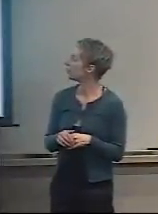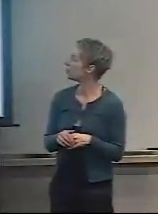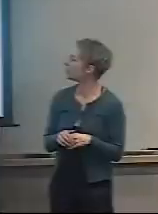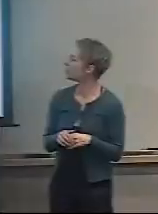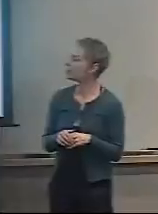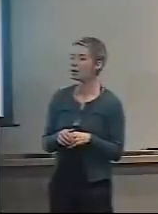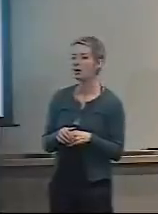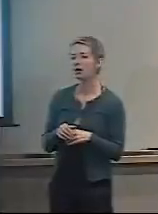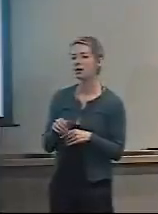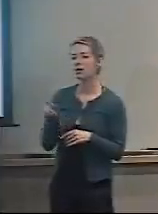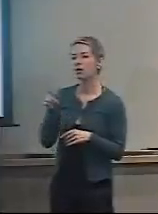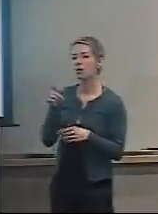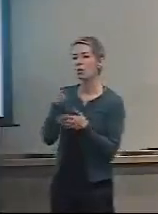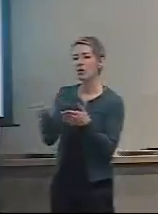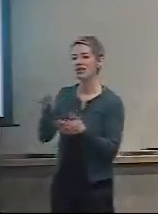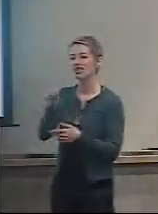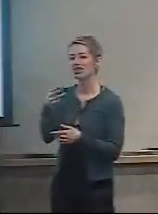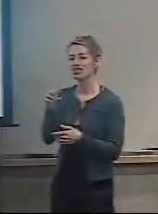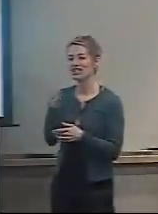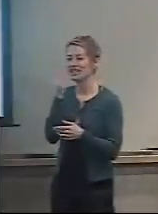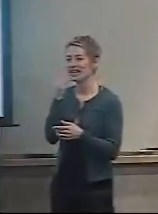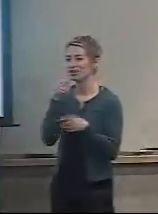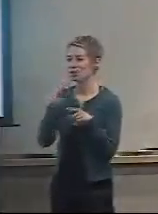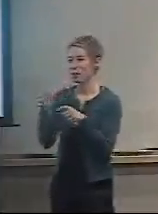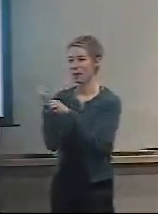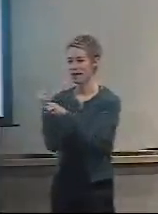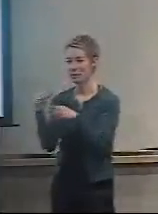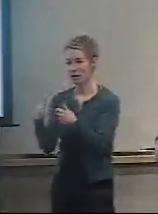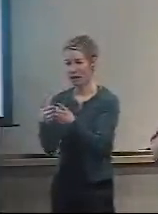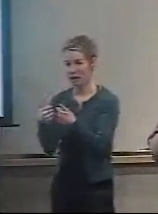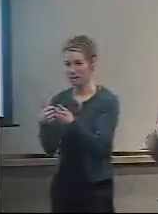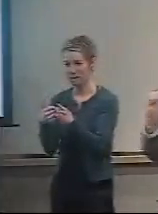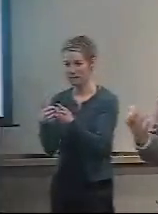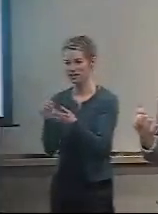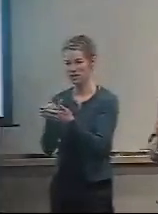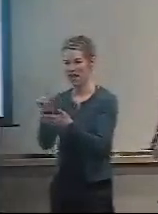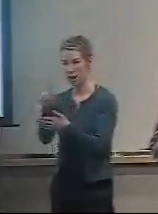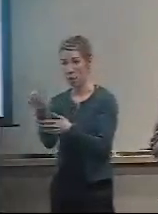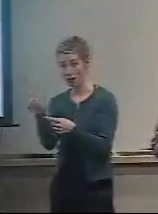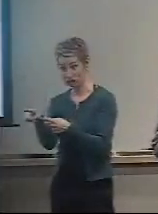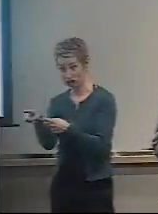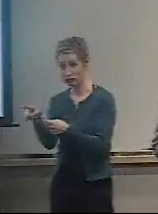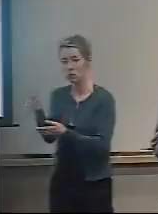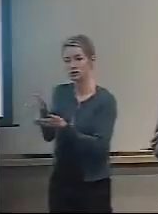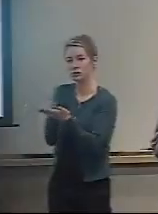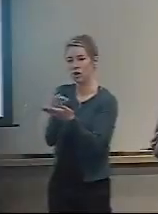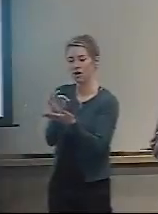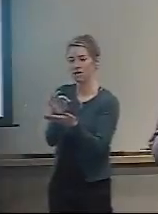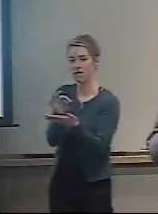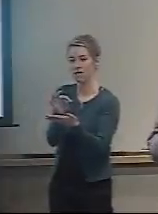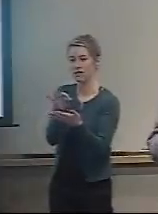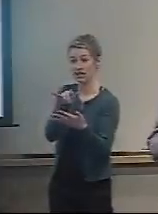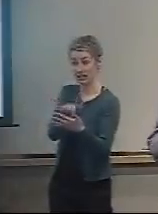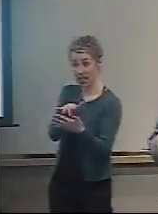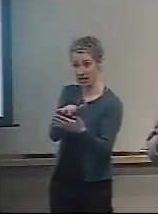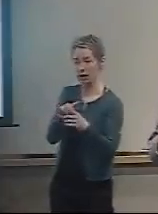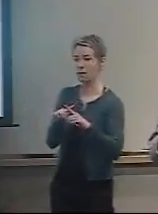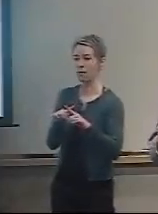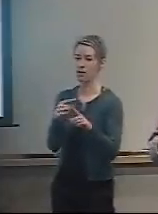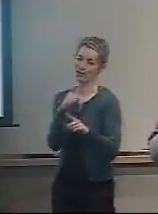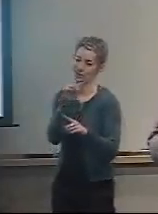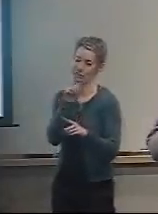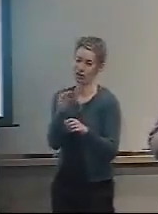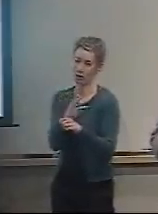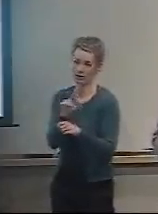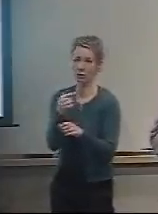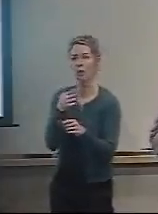she eat at the baseball game? And so this question was part of the study, but we didn't actually use it. We